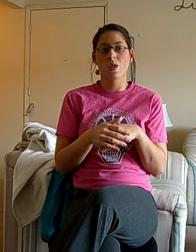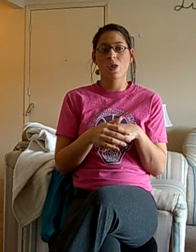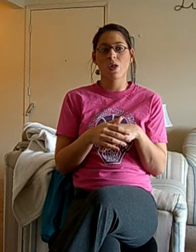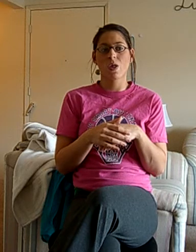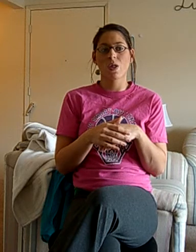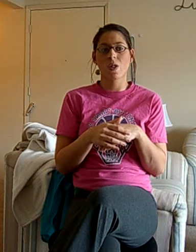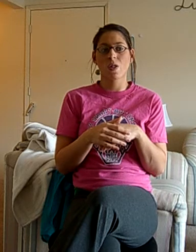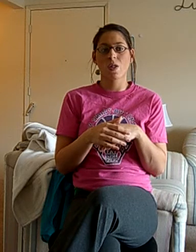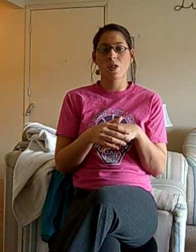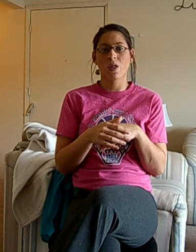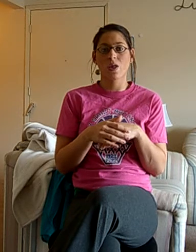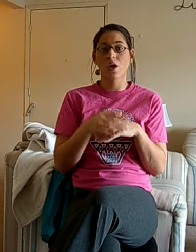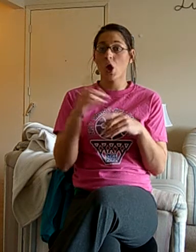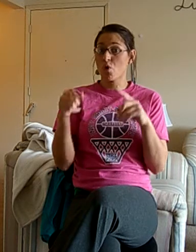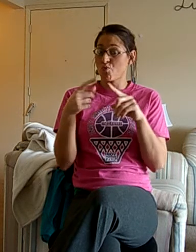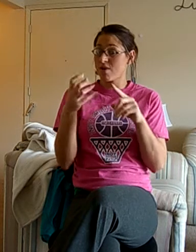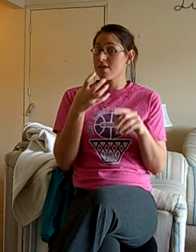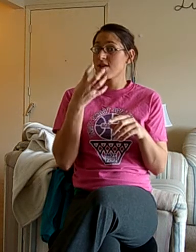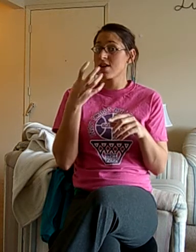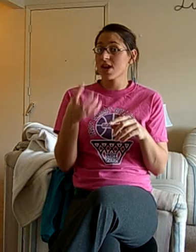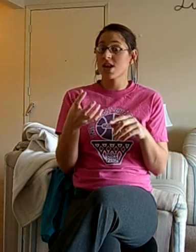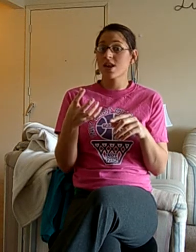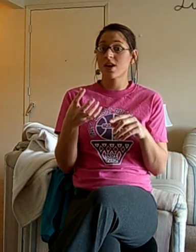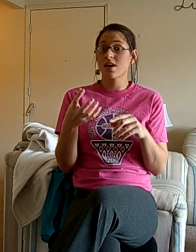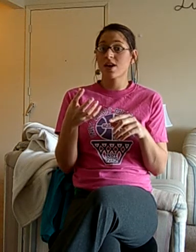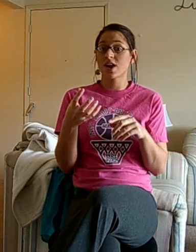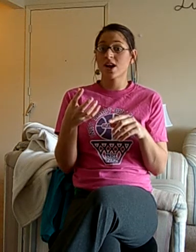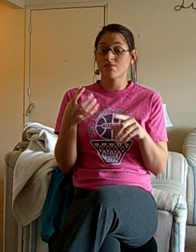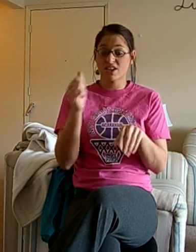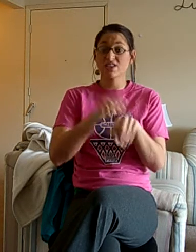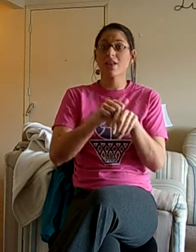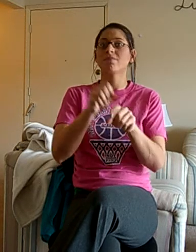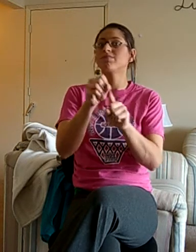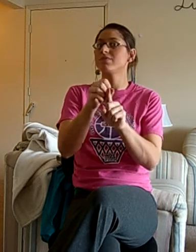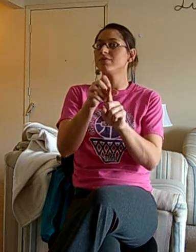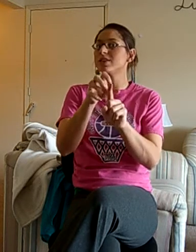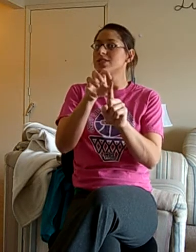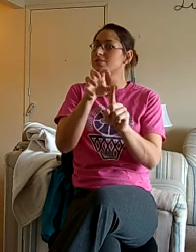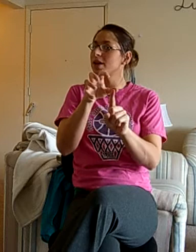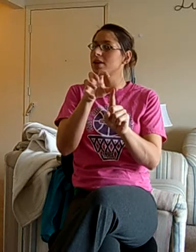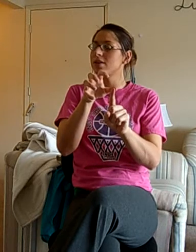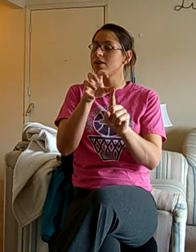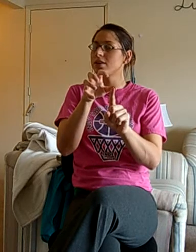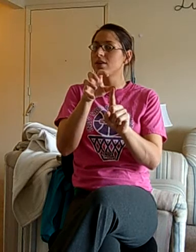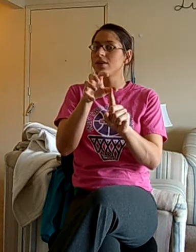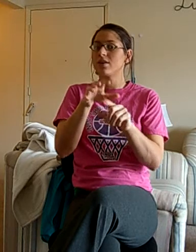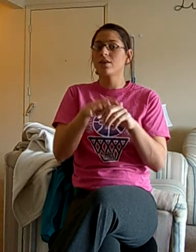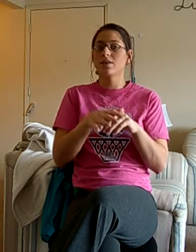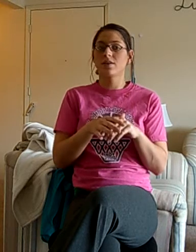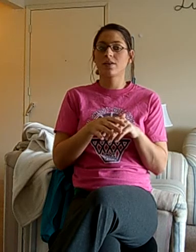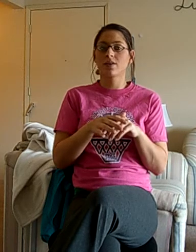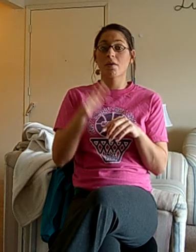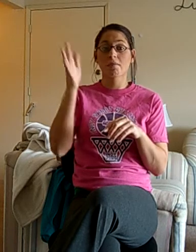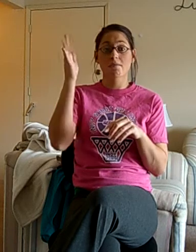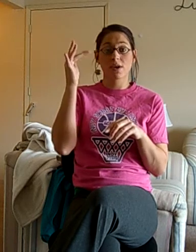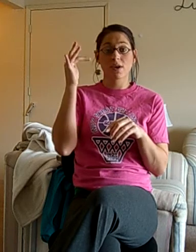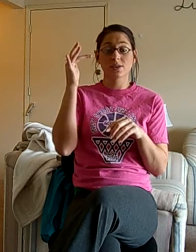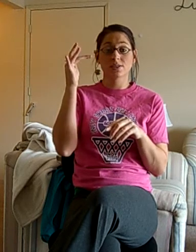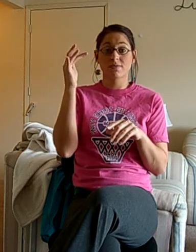So when they're heated, a solid will expand, but only slightly, because as long as it's a solid, the particles are